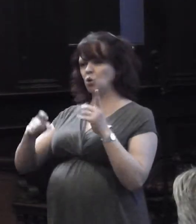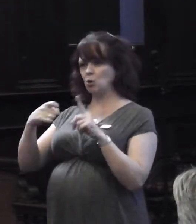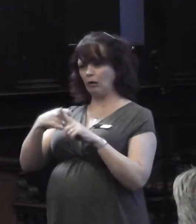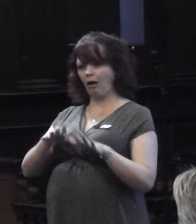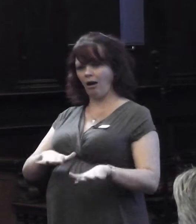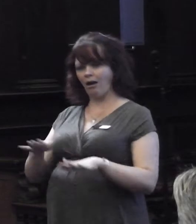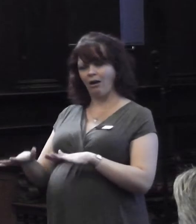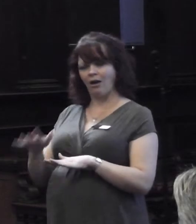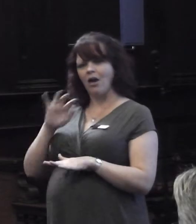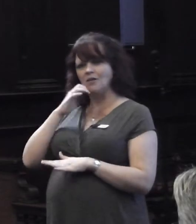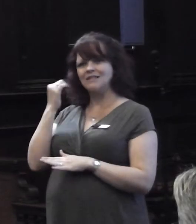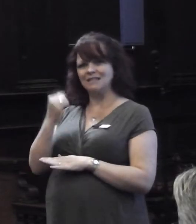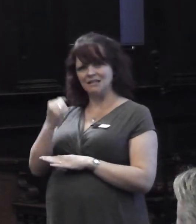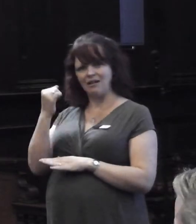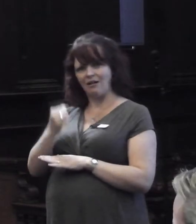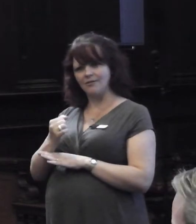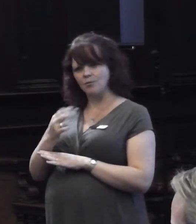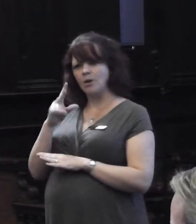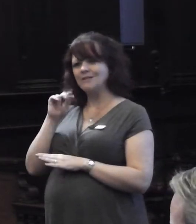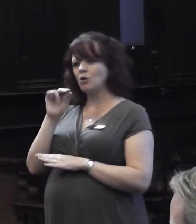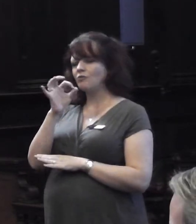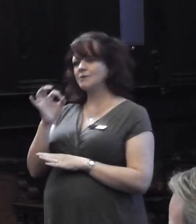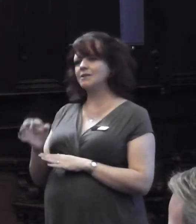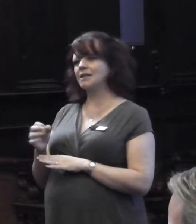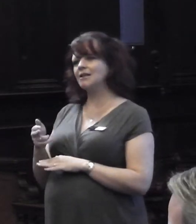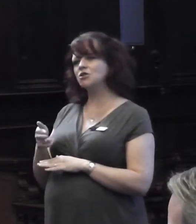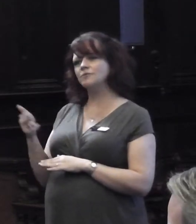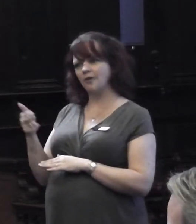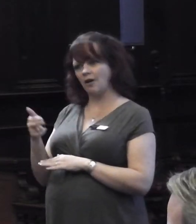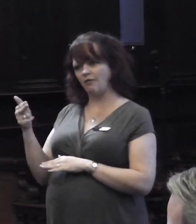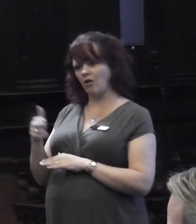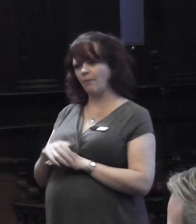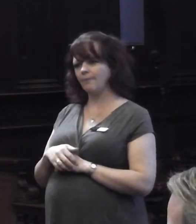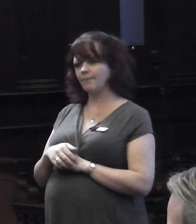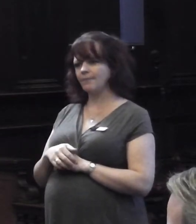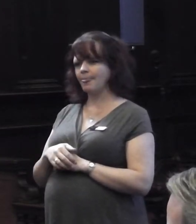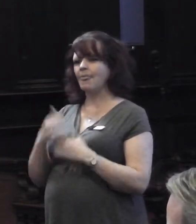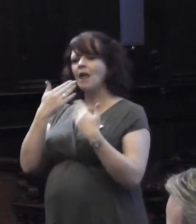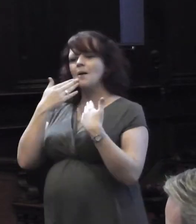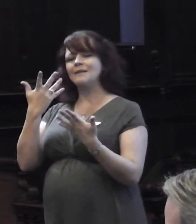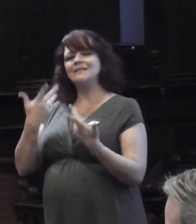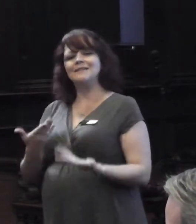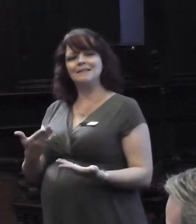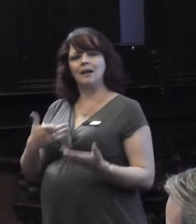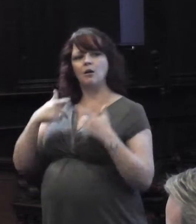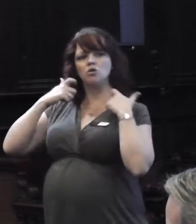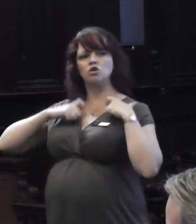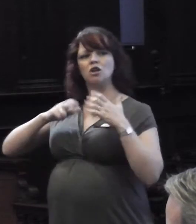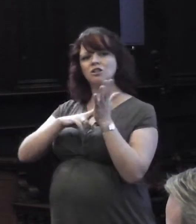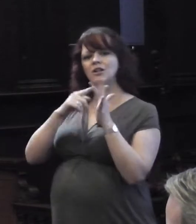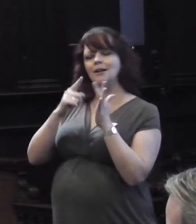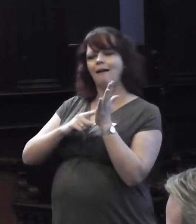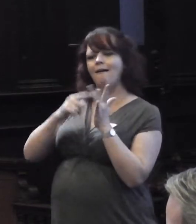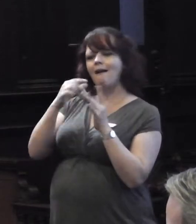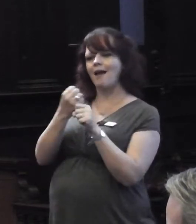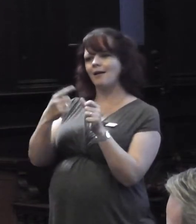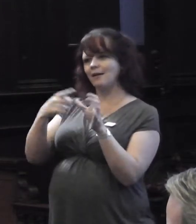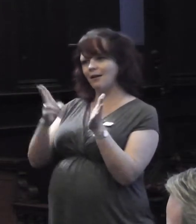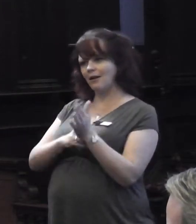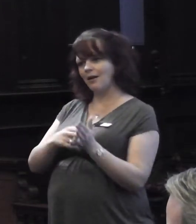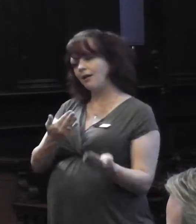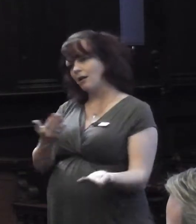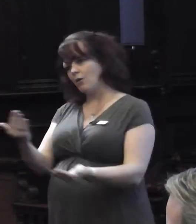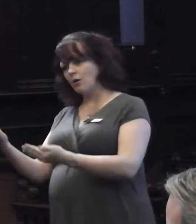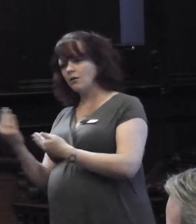I would now like to welcome Judge Neligan, who has recently retired after 35 years in service, to explain the